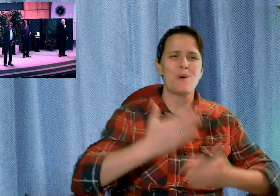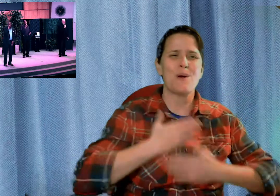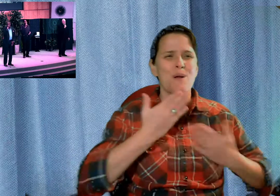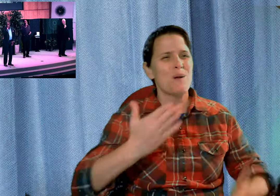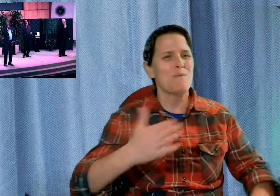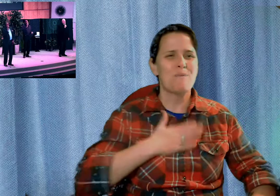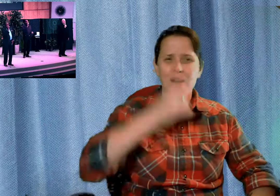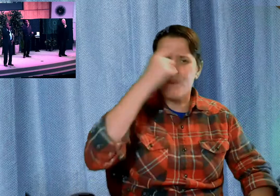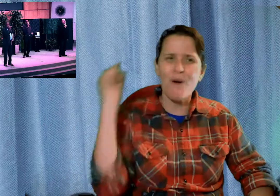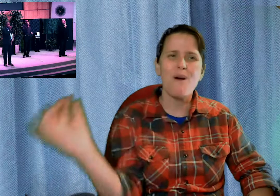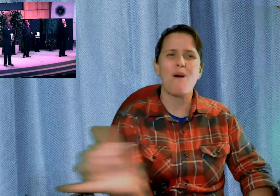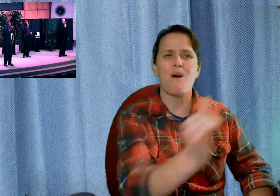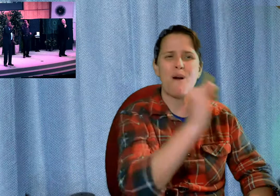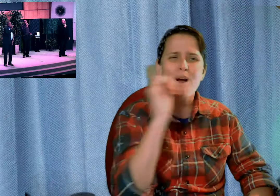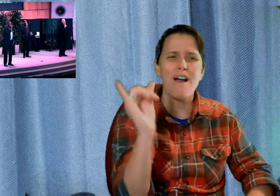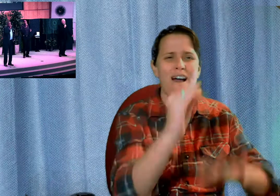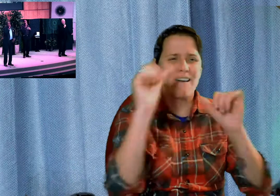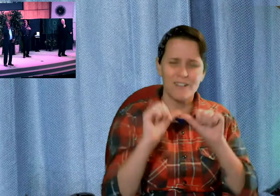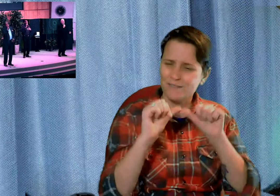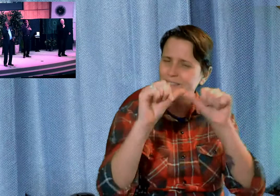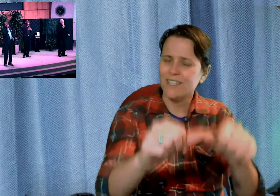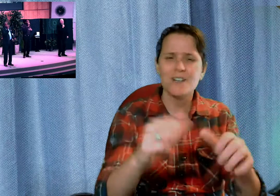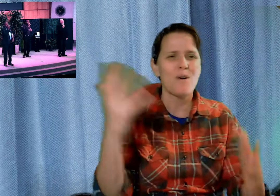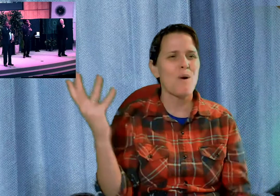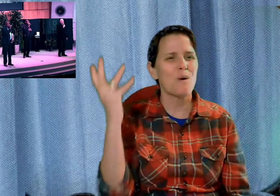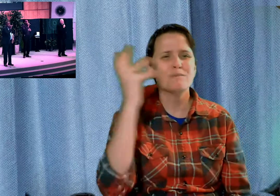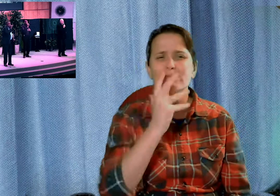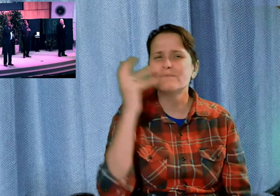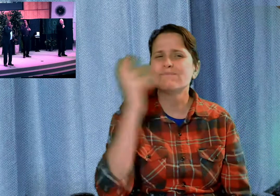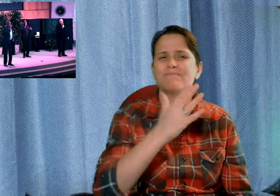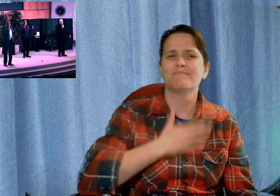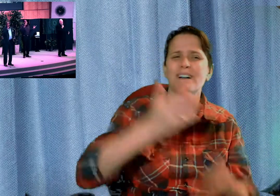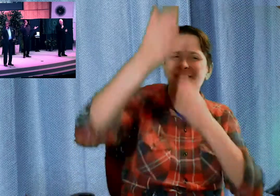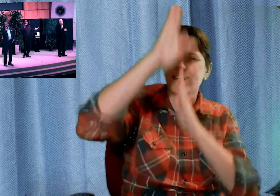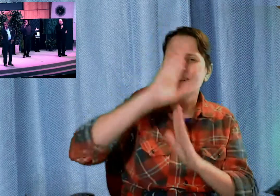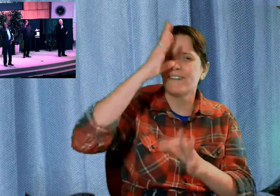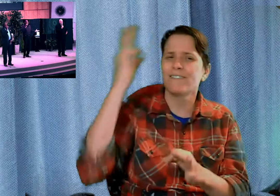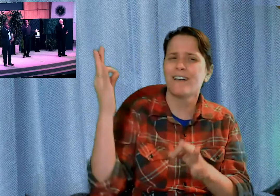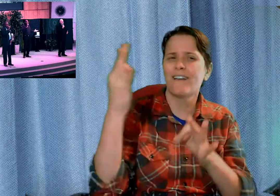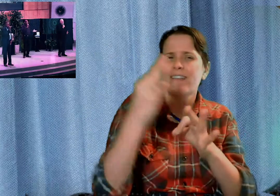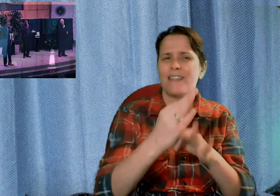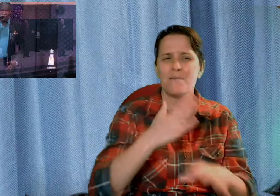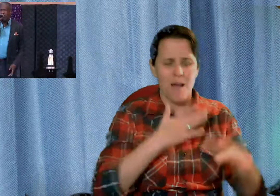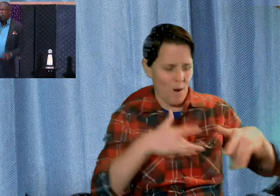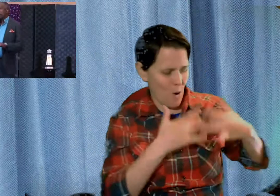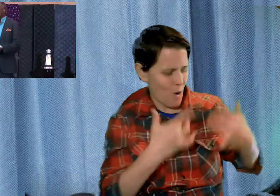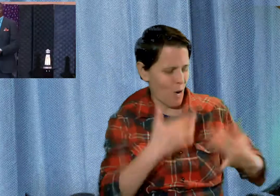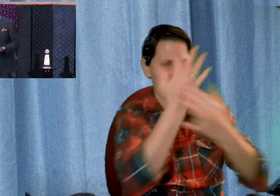my forever will be. My God is faithful, my heart is